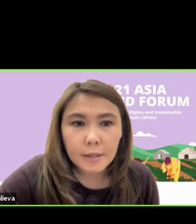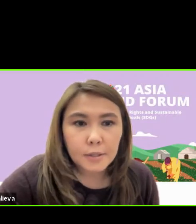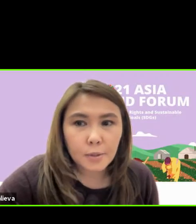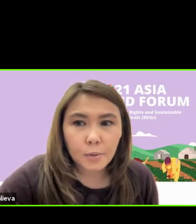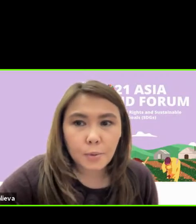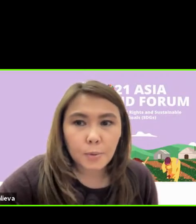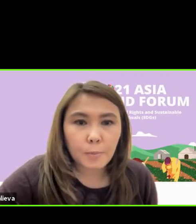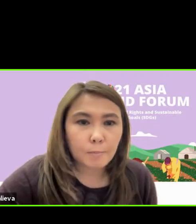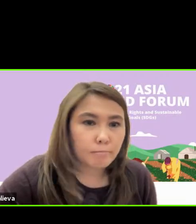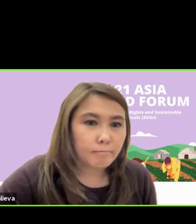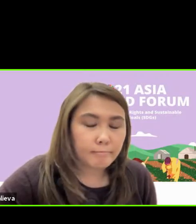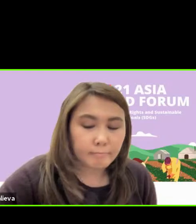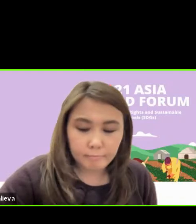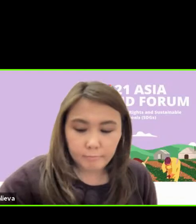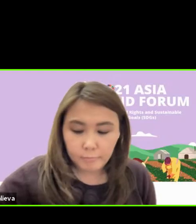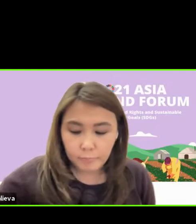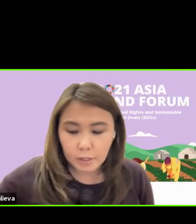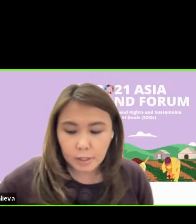So